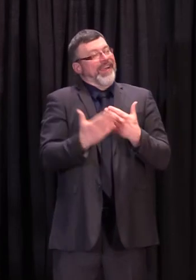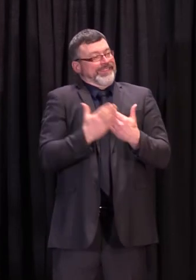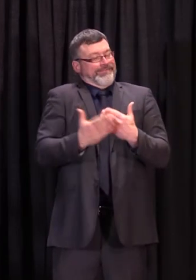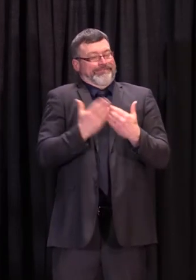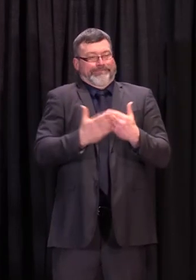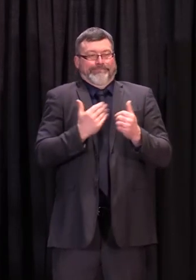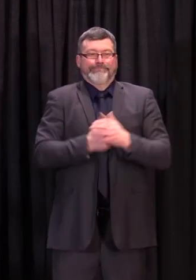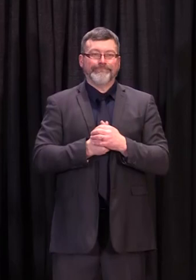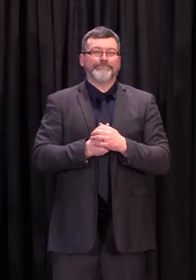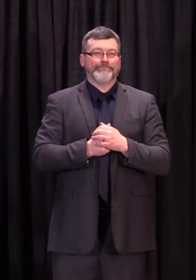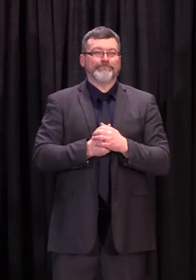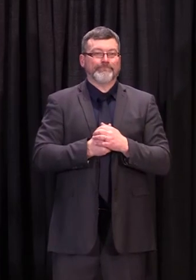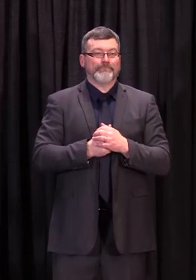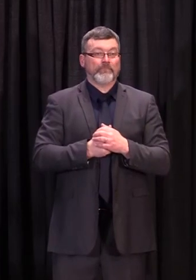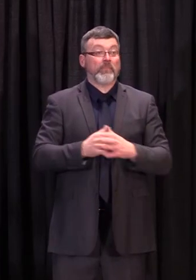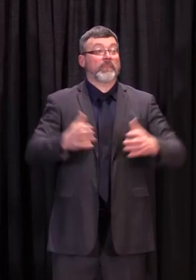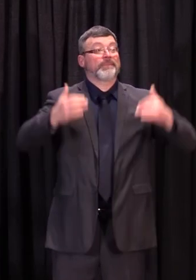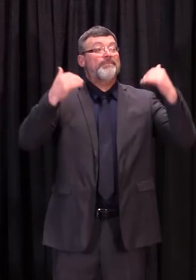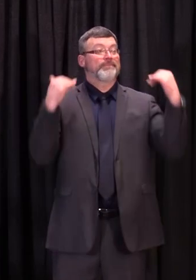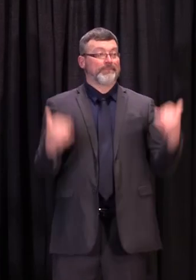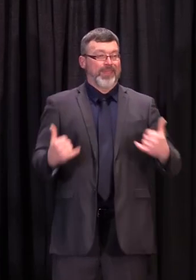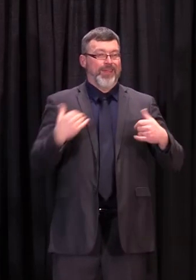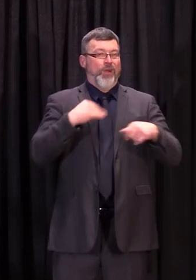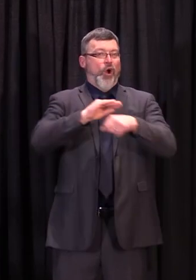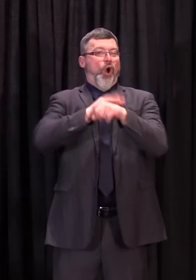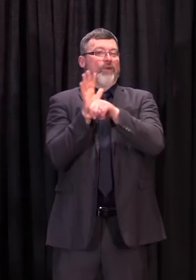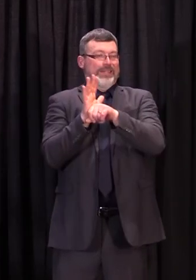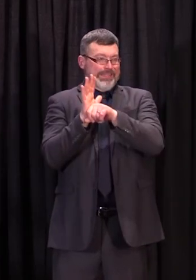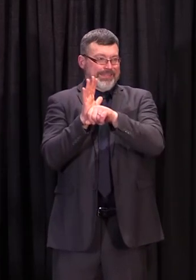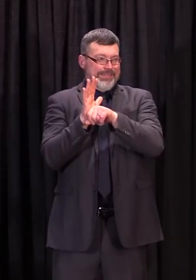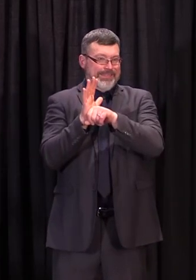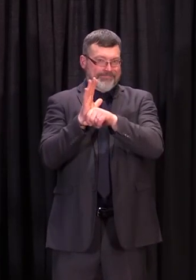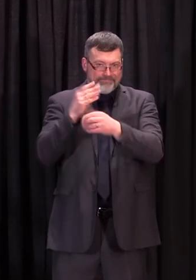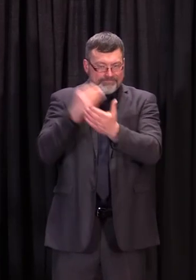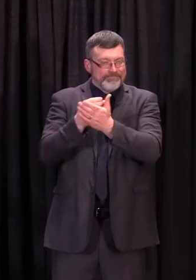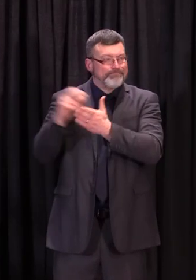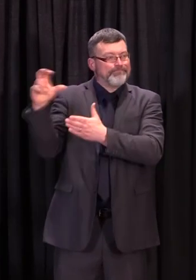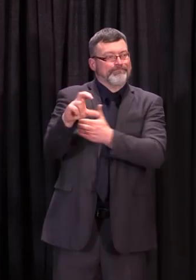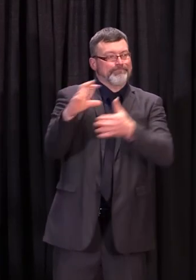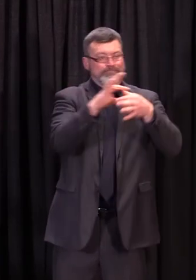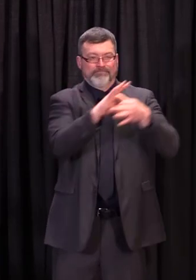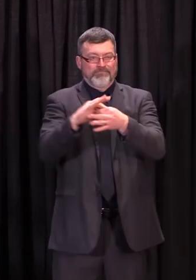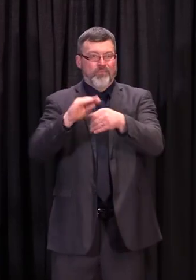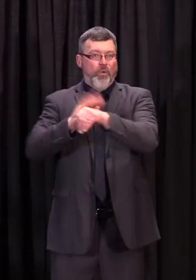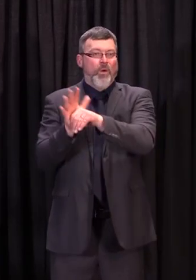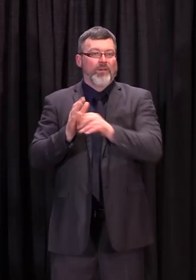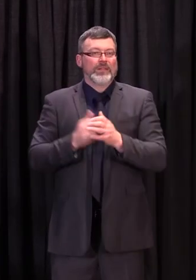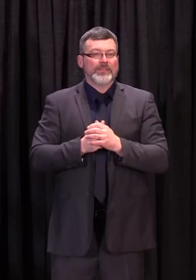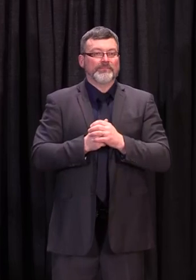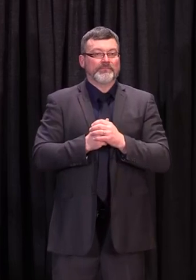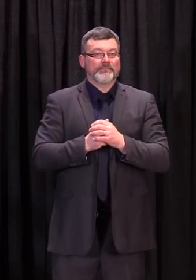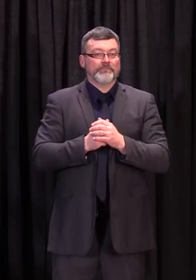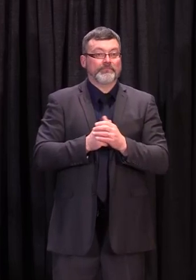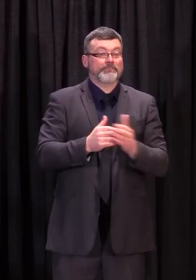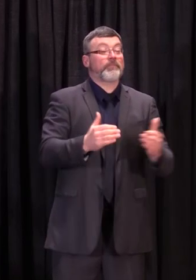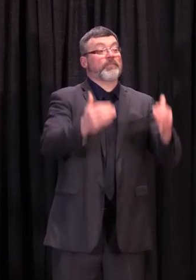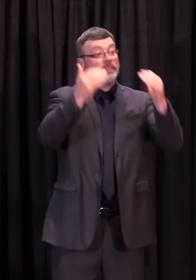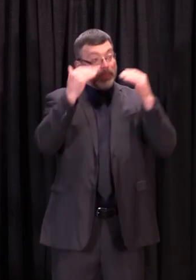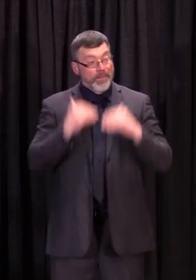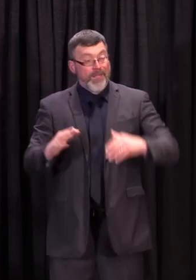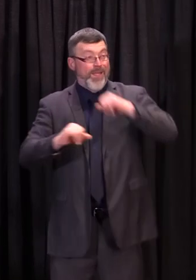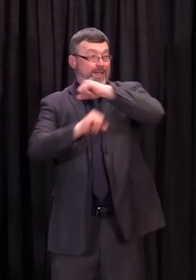Then we have the Coronavirus Capital Projects Fund, the Infrastructure Investment and Jobs Act,